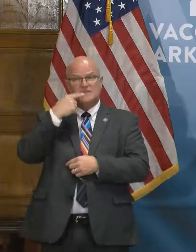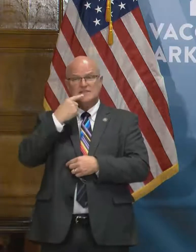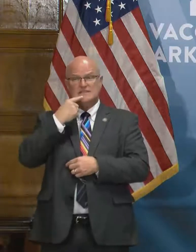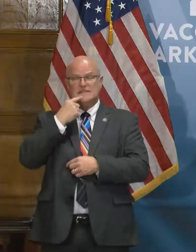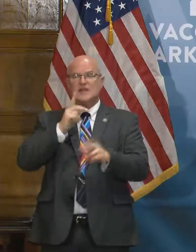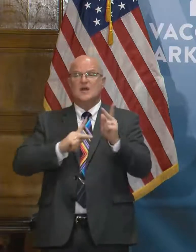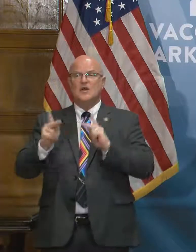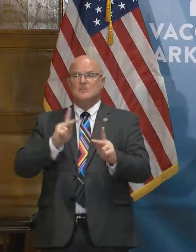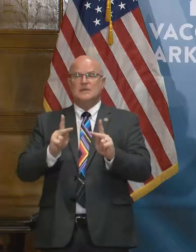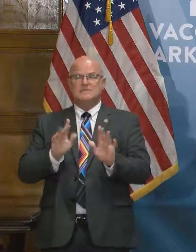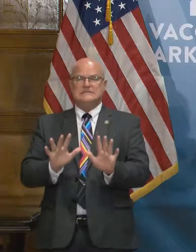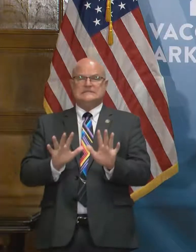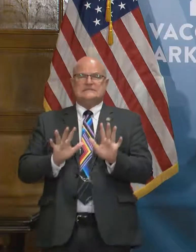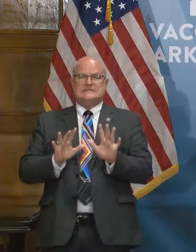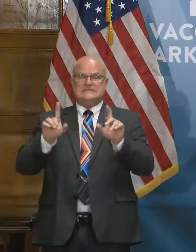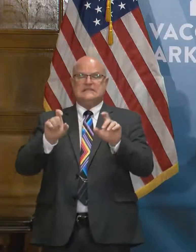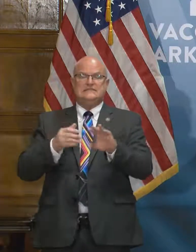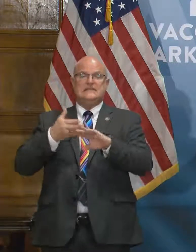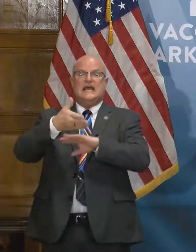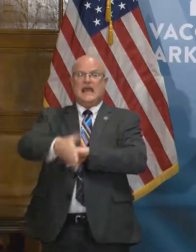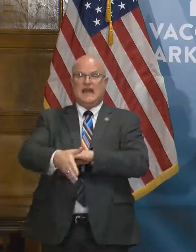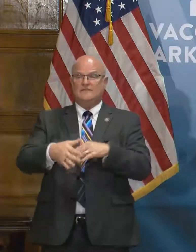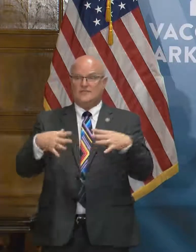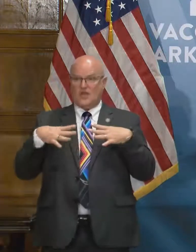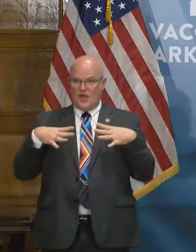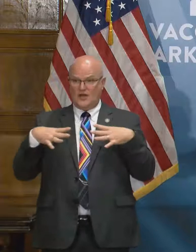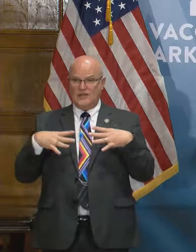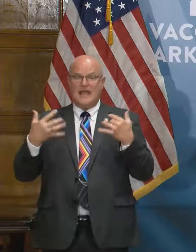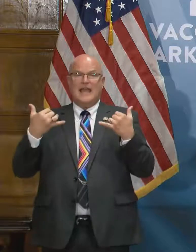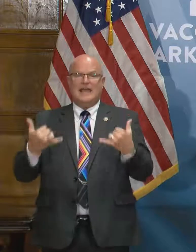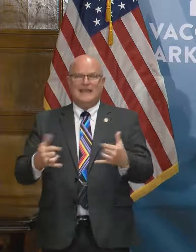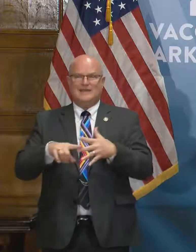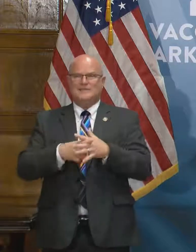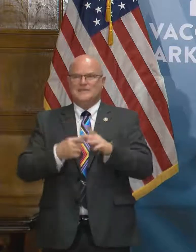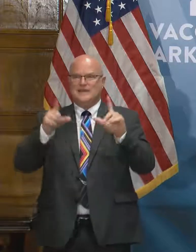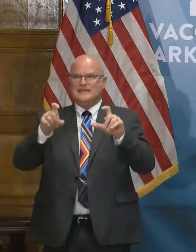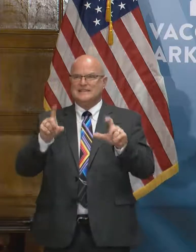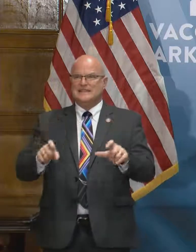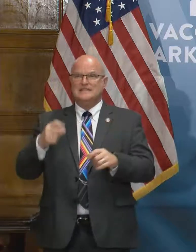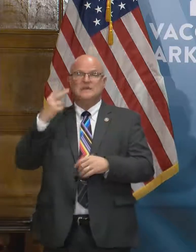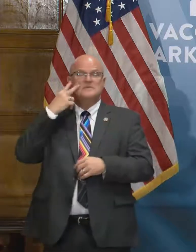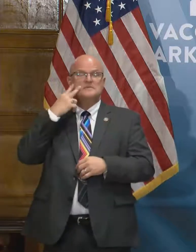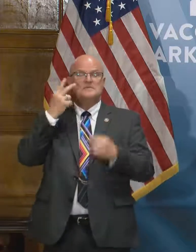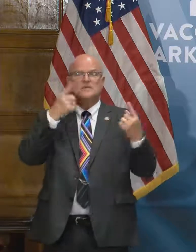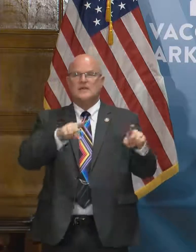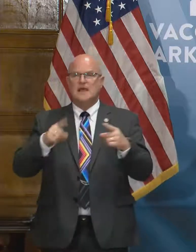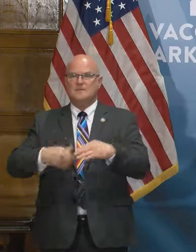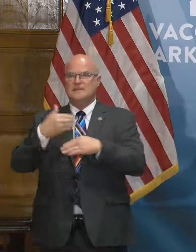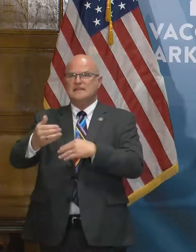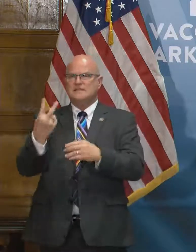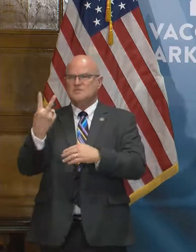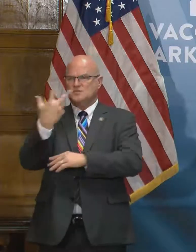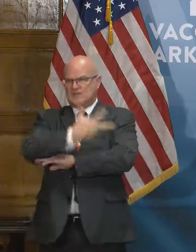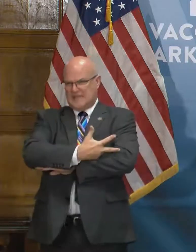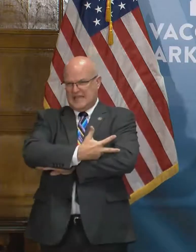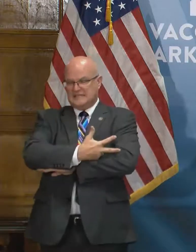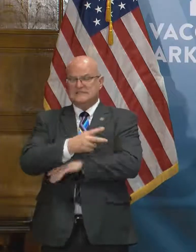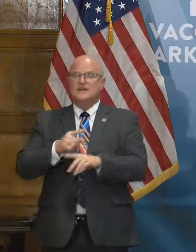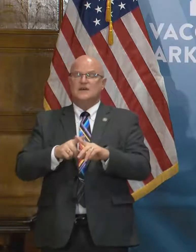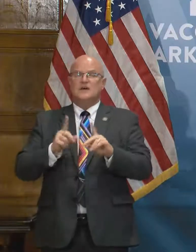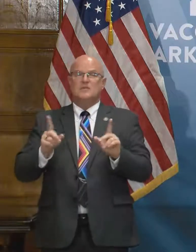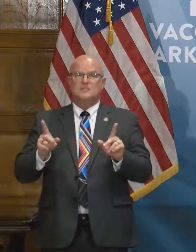held off on testing until after the holiday and now have begun to do that testing. We'll see what happens over the next couple of days.